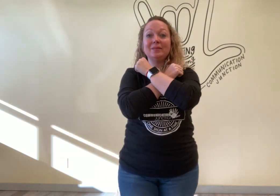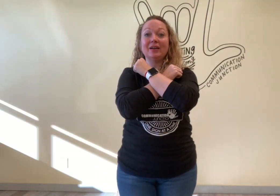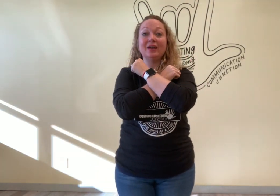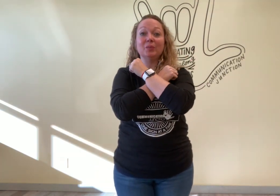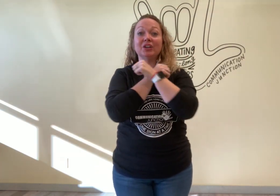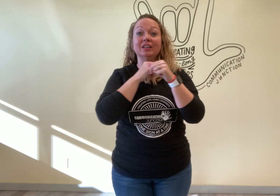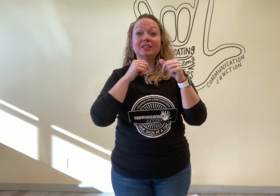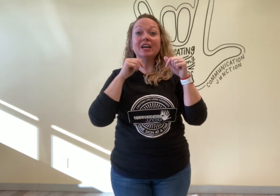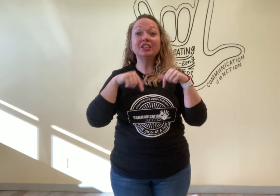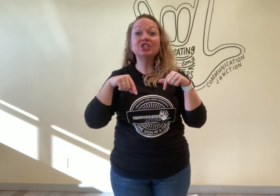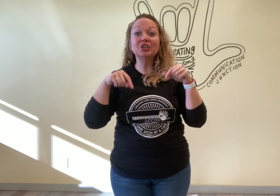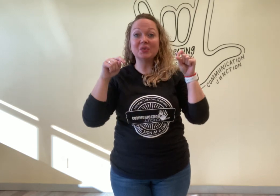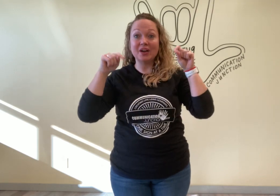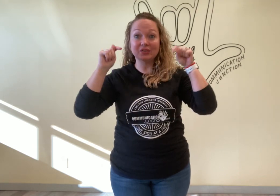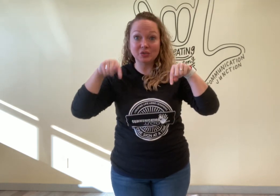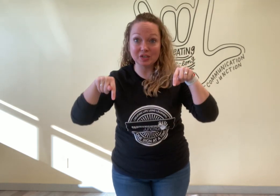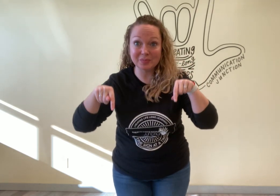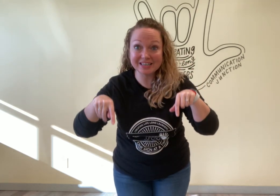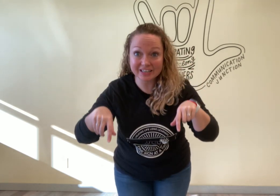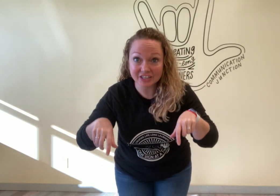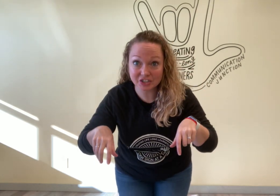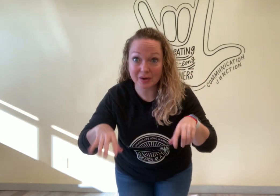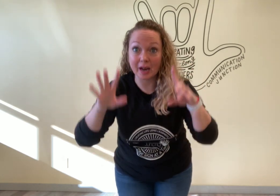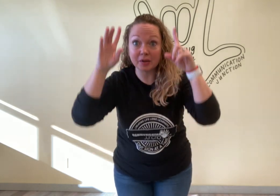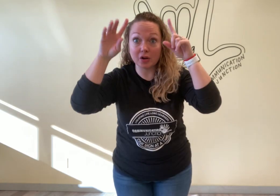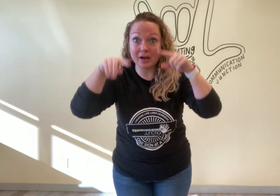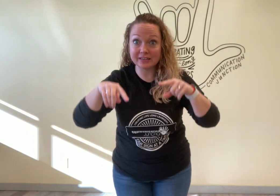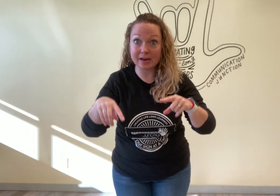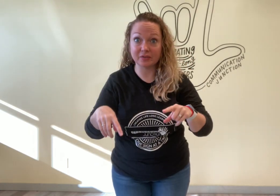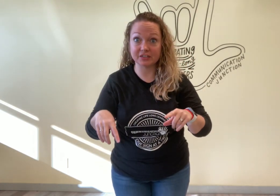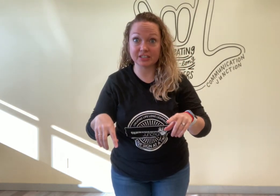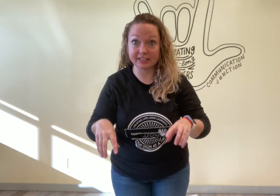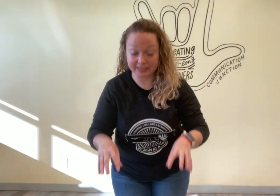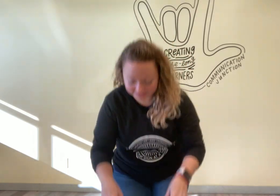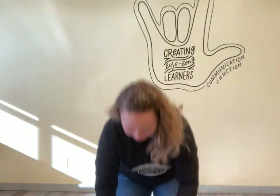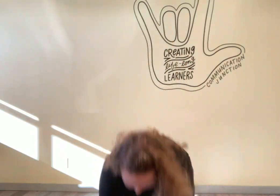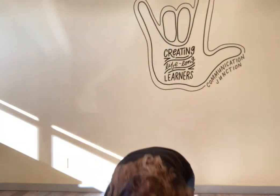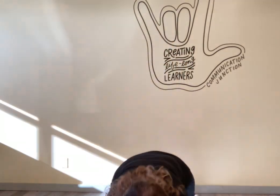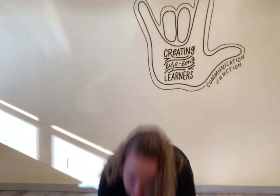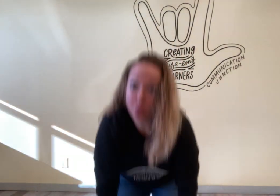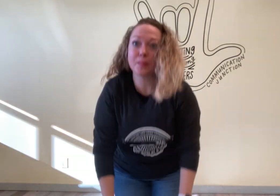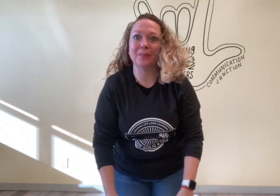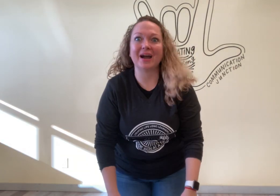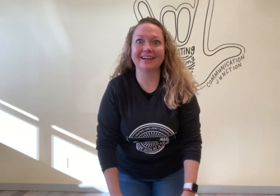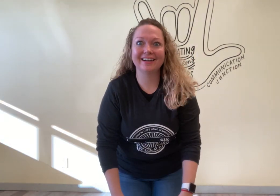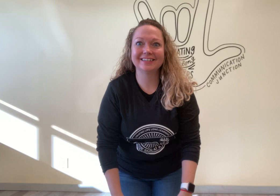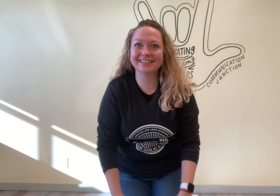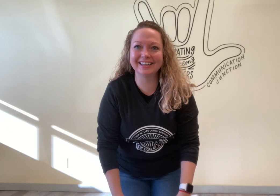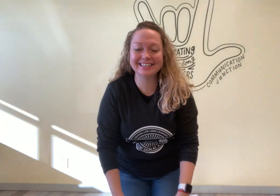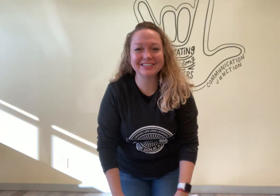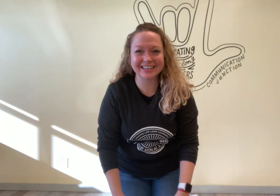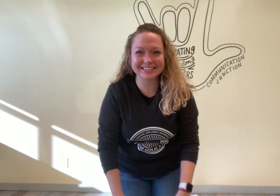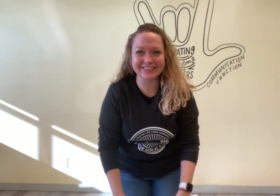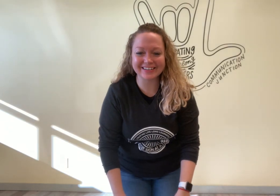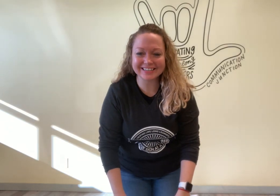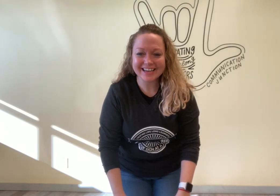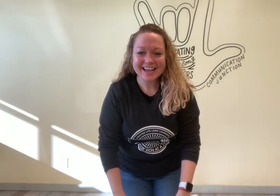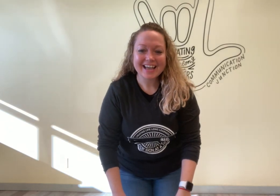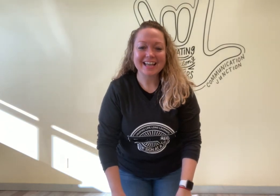and we're gonna touch the ground. So you're gonna bend down and touch the ground. I'm gonna go out of camera for just a second. Touch the ground. Whoop, I'm back. Did you touch the ground? And then we're